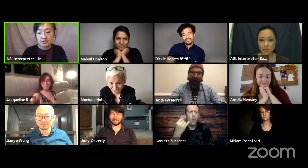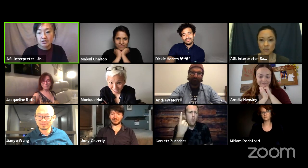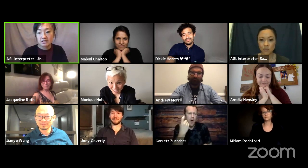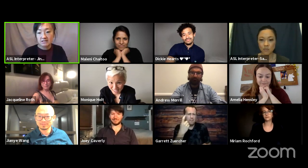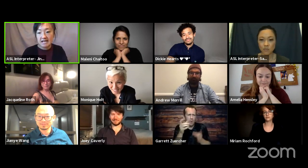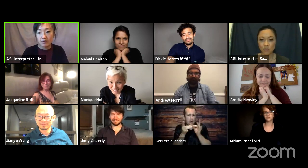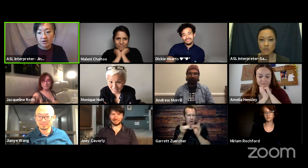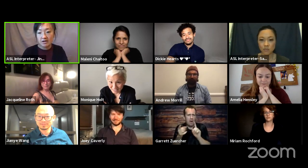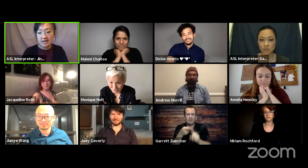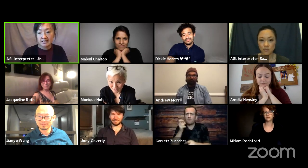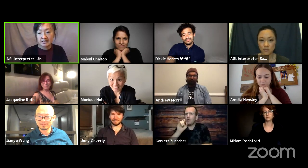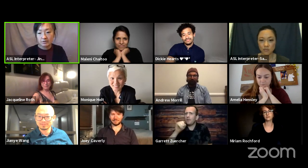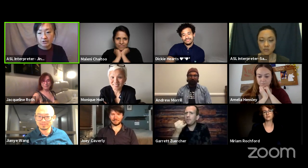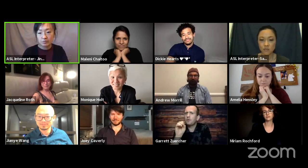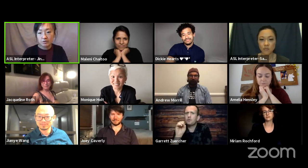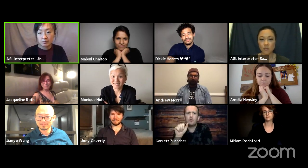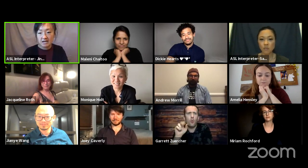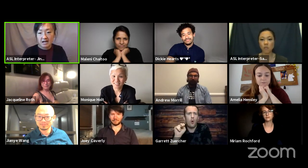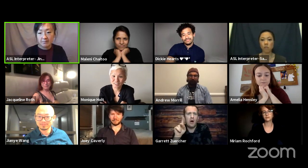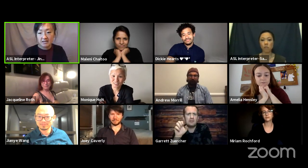just an hour. And I think there was just one more comment.